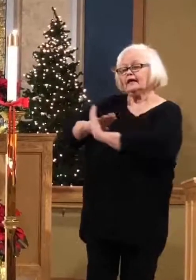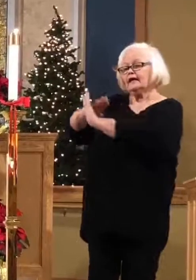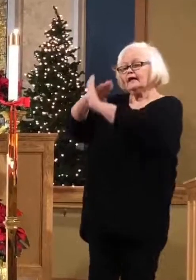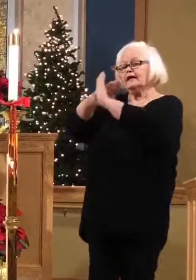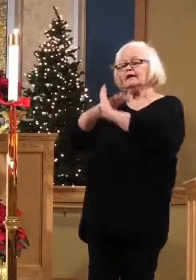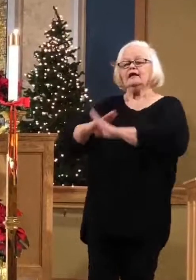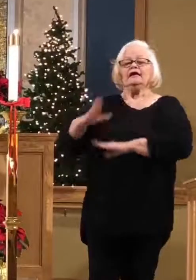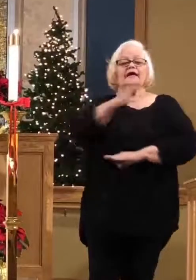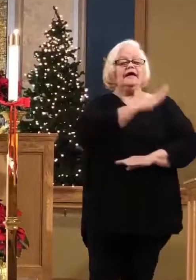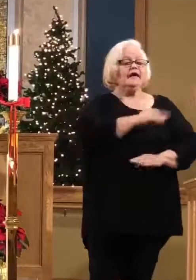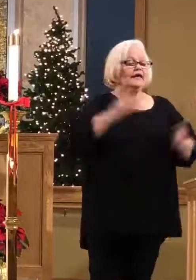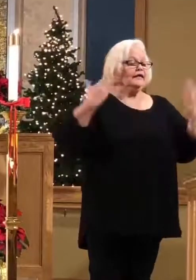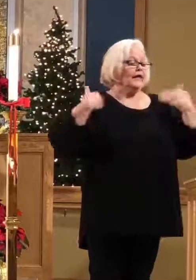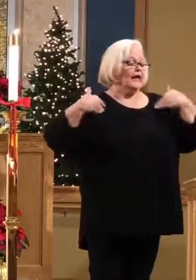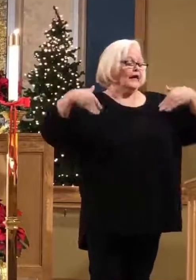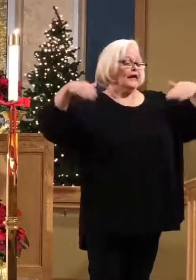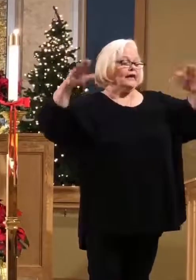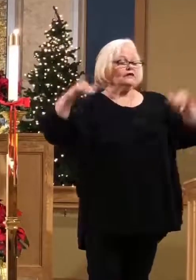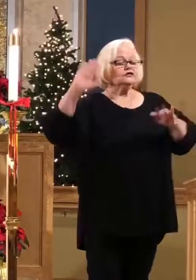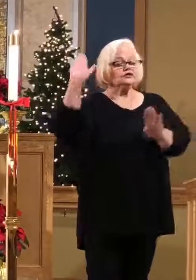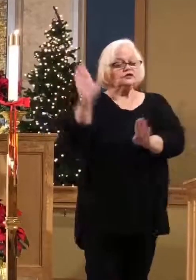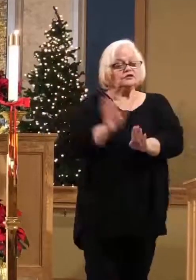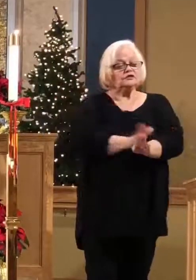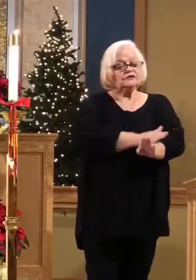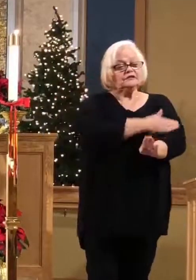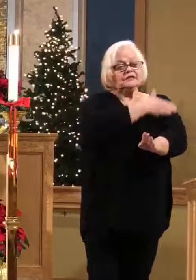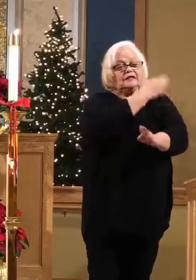and angels sing.